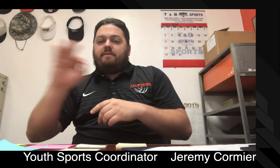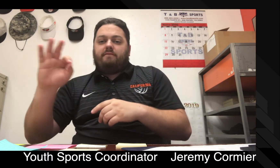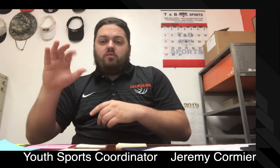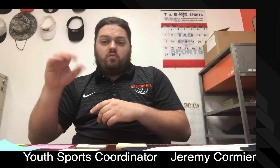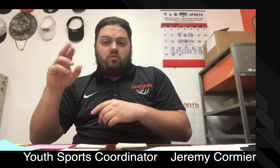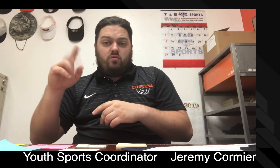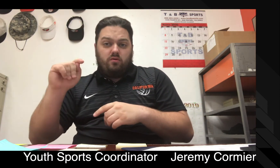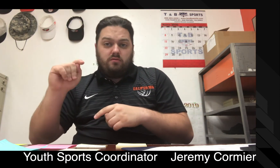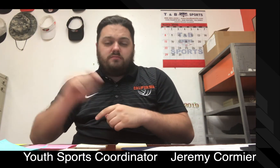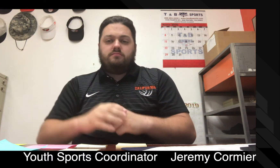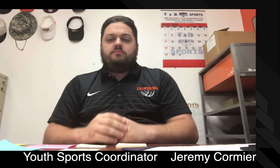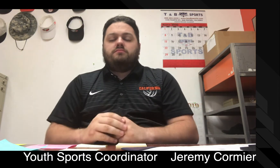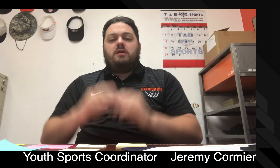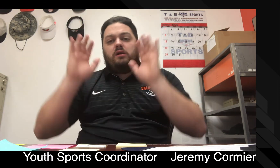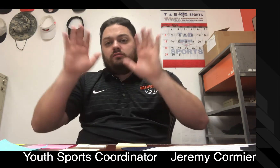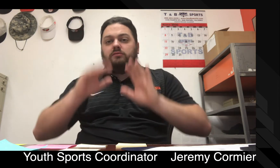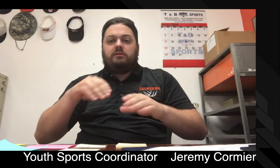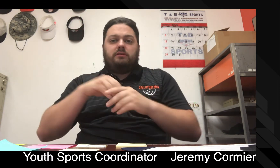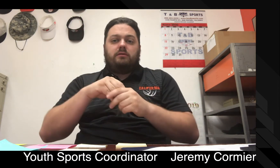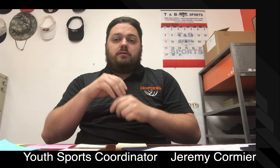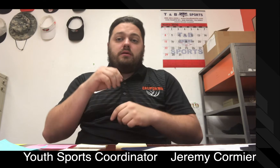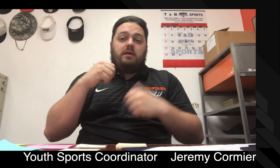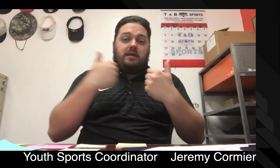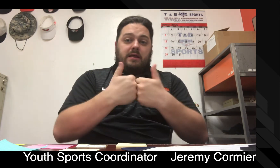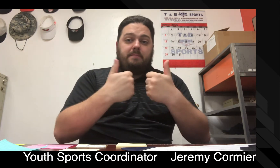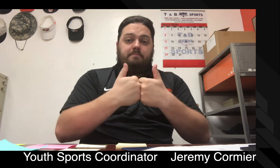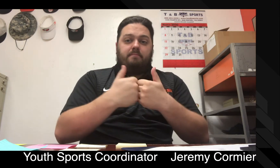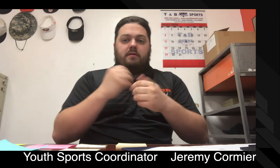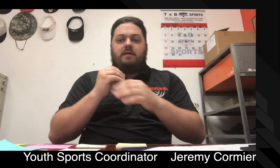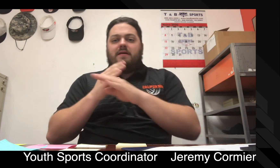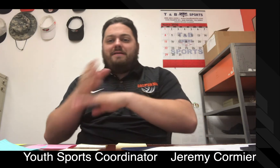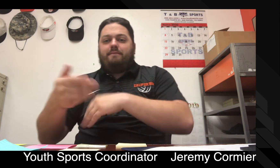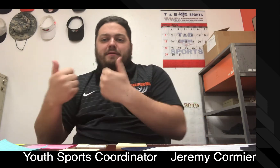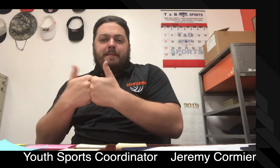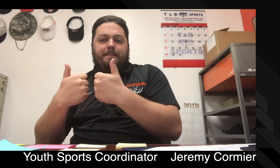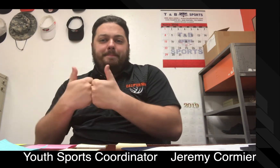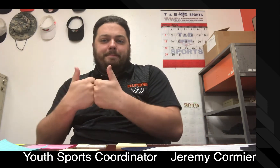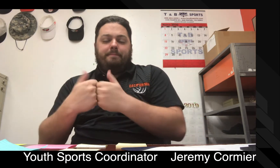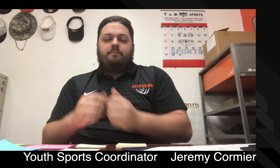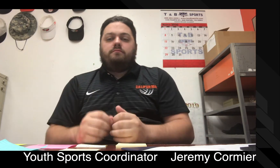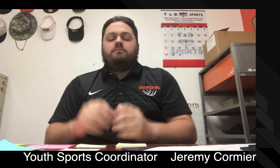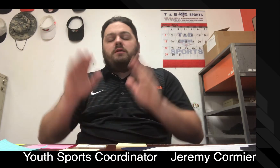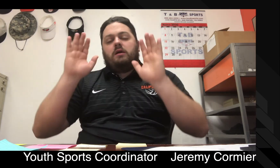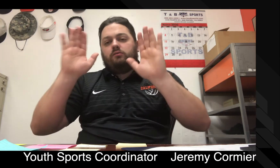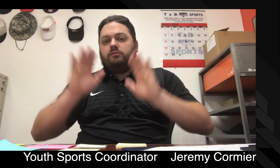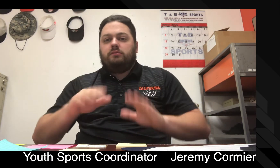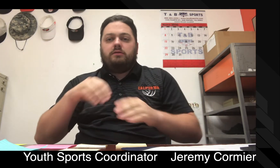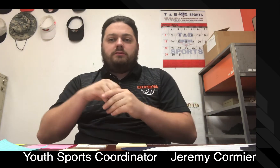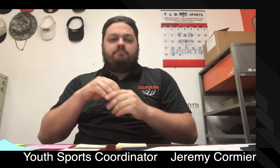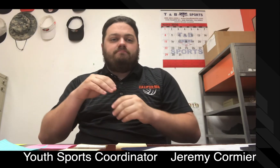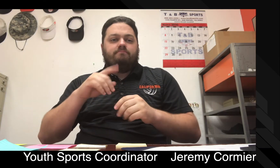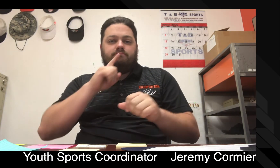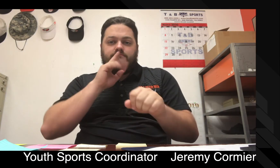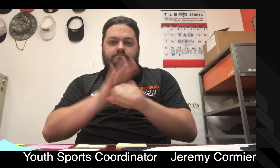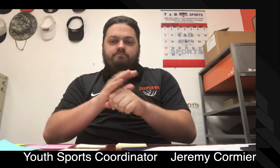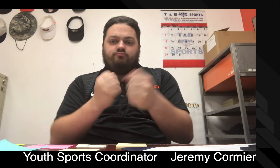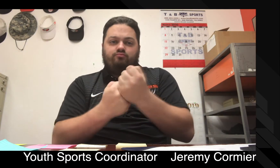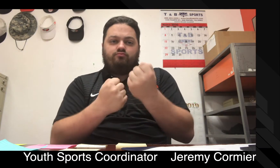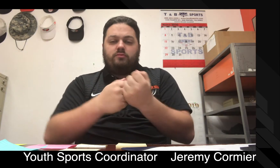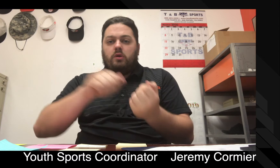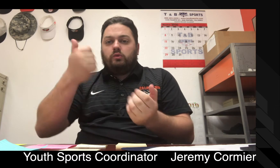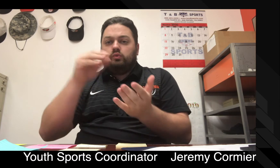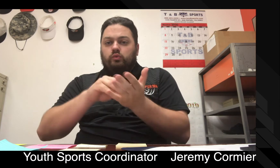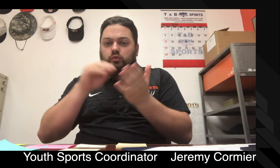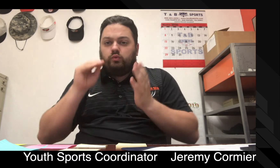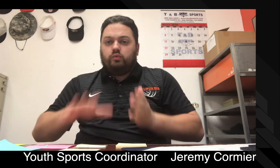practice, on and off the court, outstanding in games and after games, outstanding